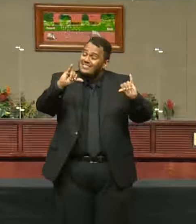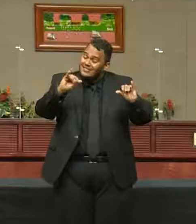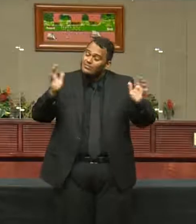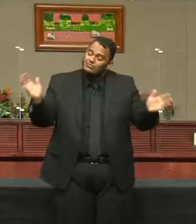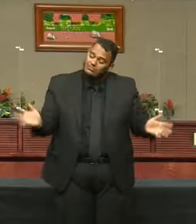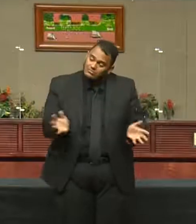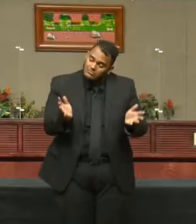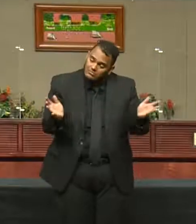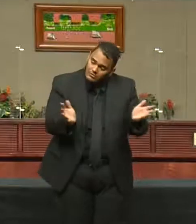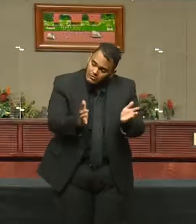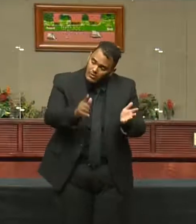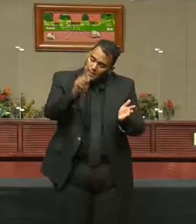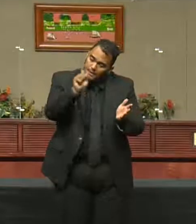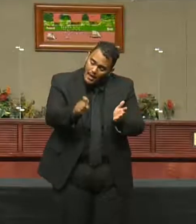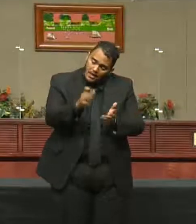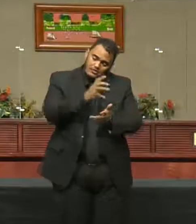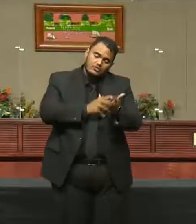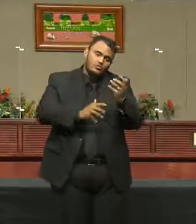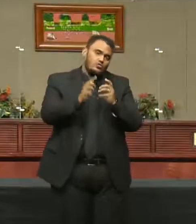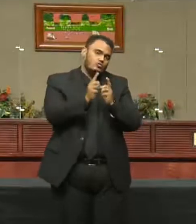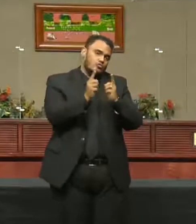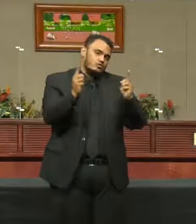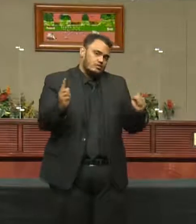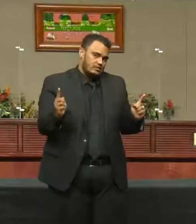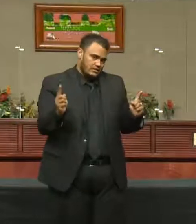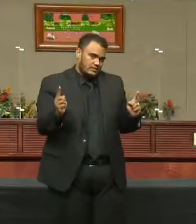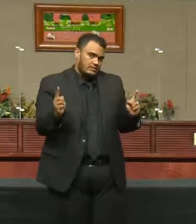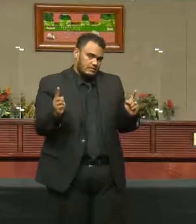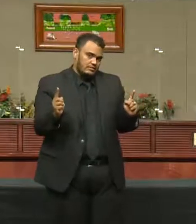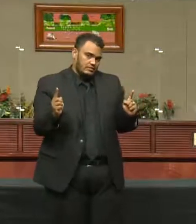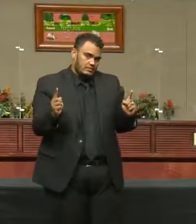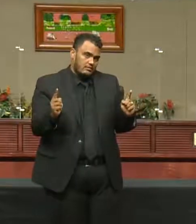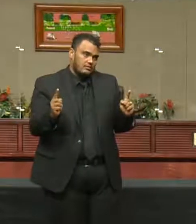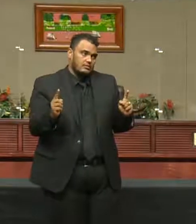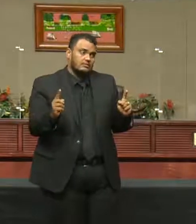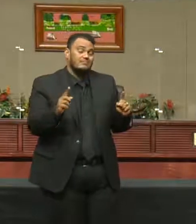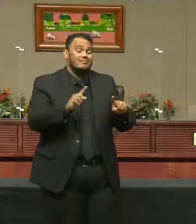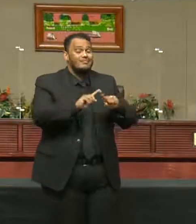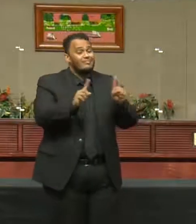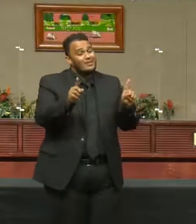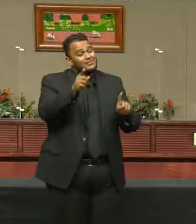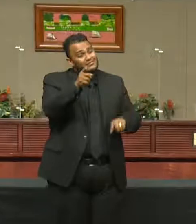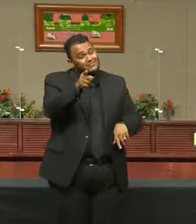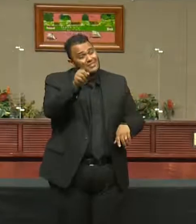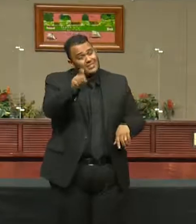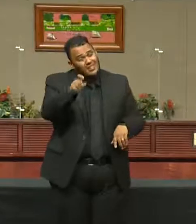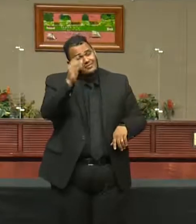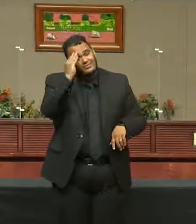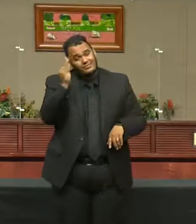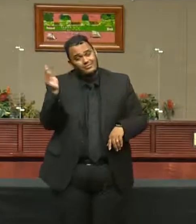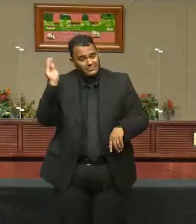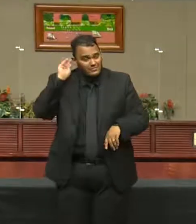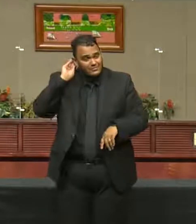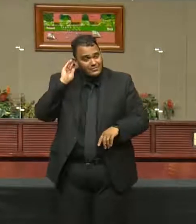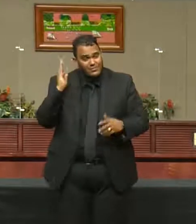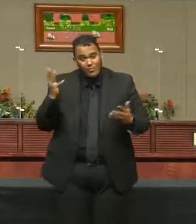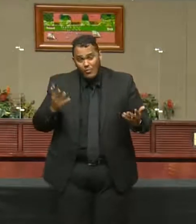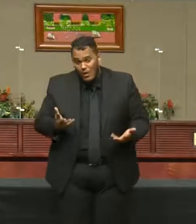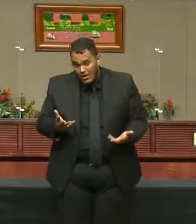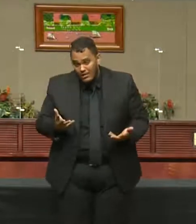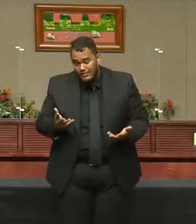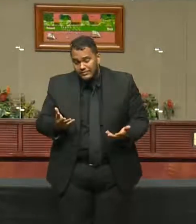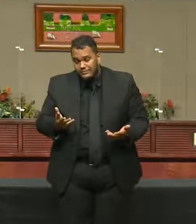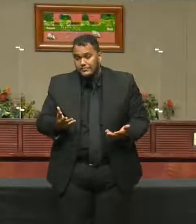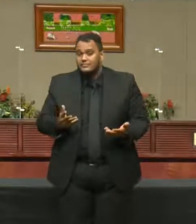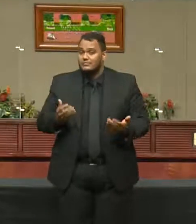distance. And keep in mind, we're at a point now where we still have relatively low positivity rates.